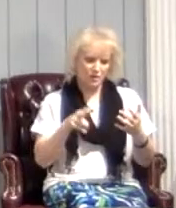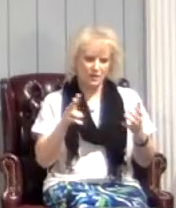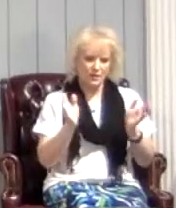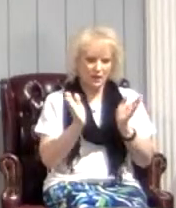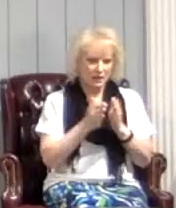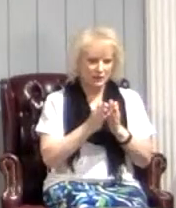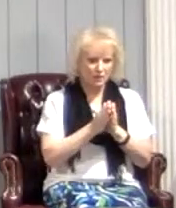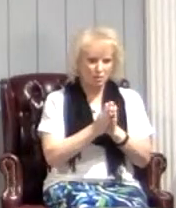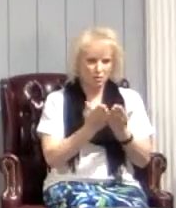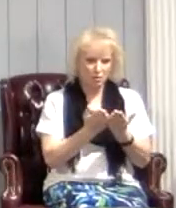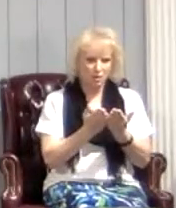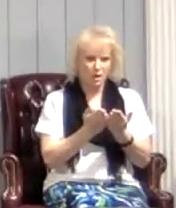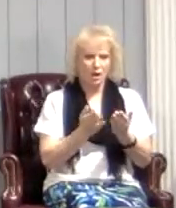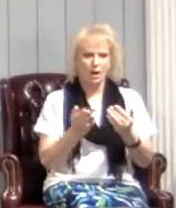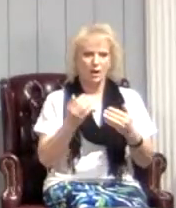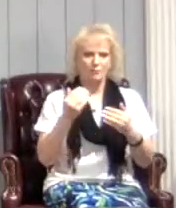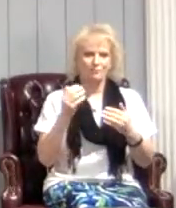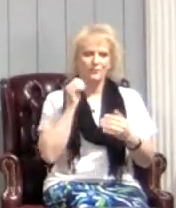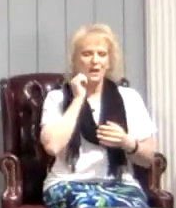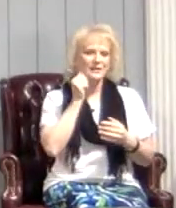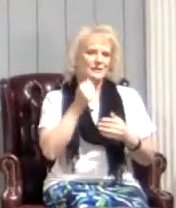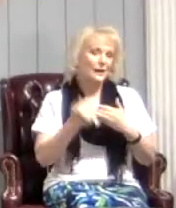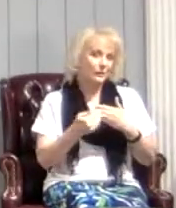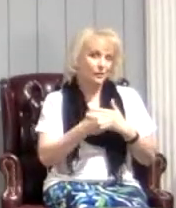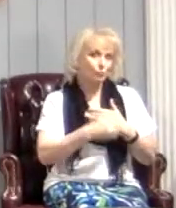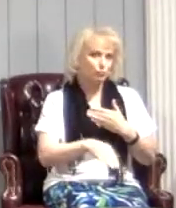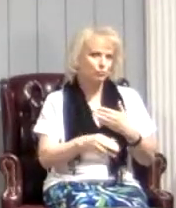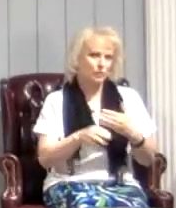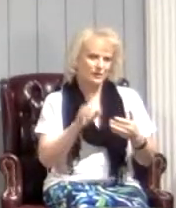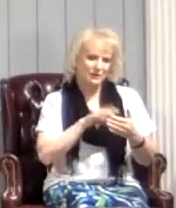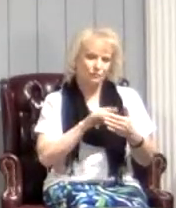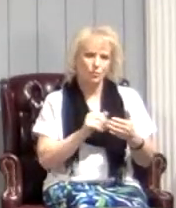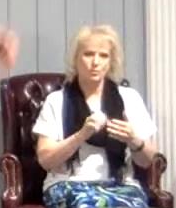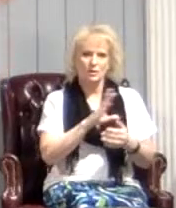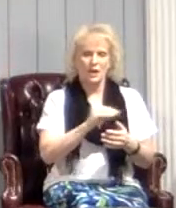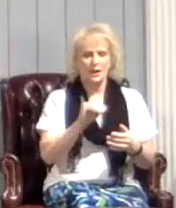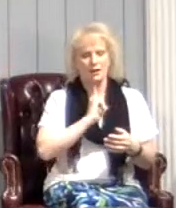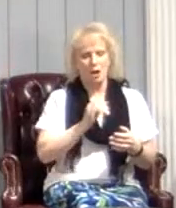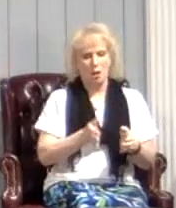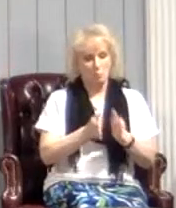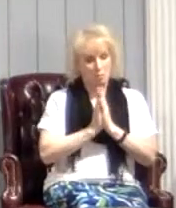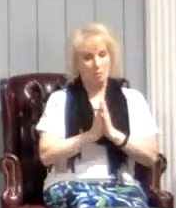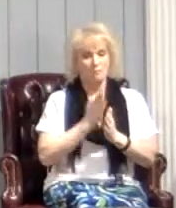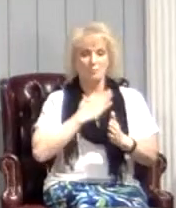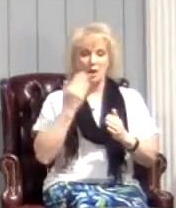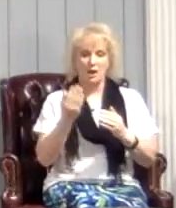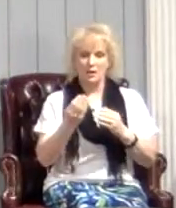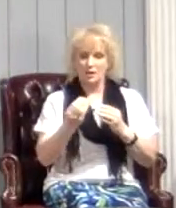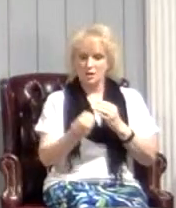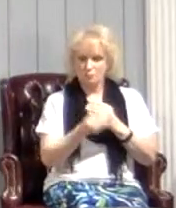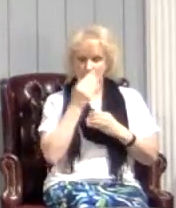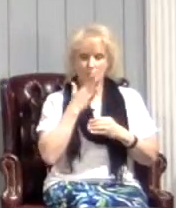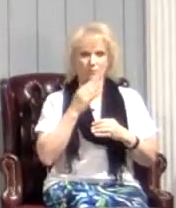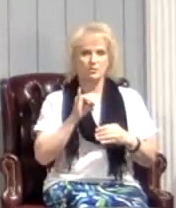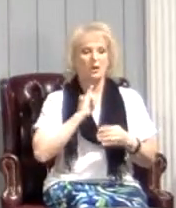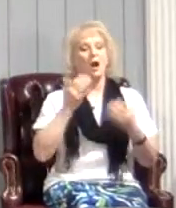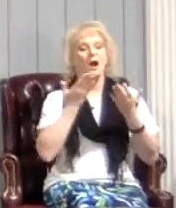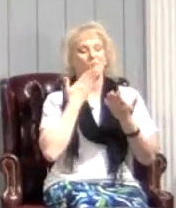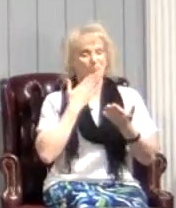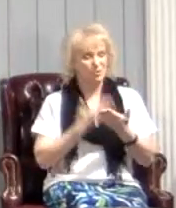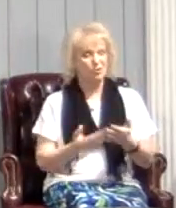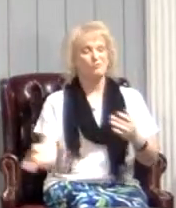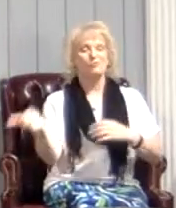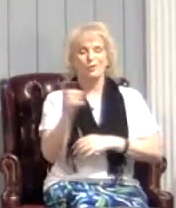well, I read my daily bread devotion and I prayed for my breakfast, and so I'm good to go for the day. And I don't